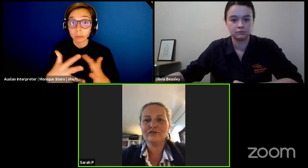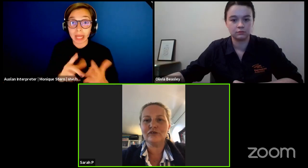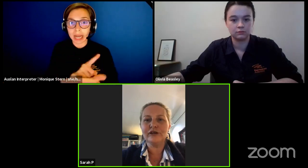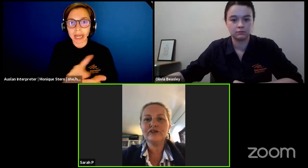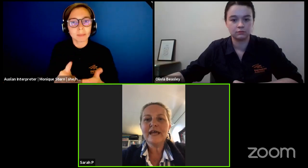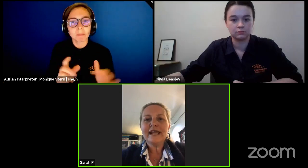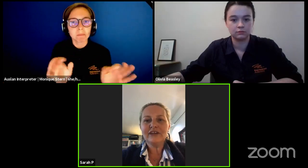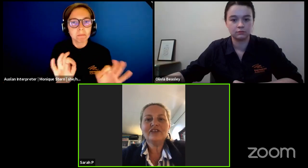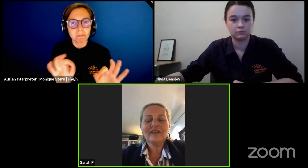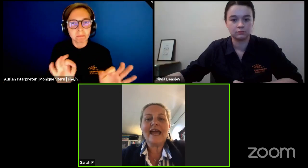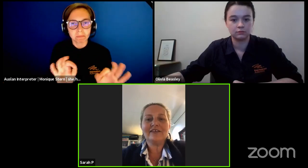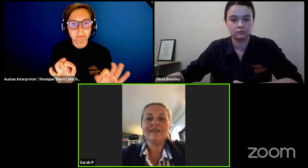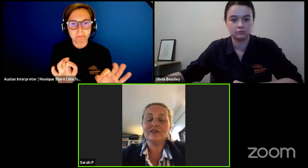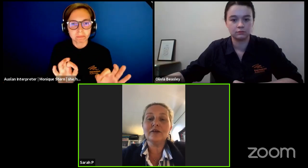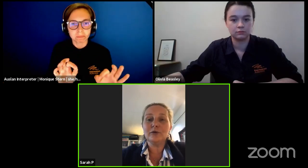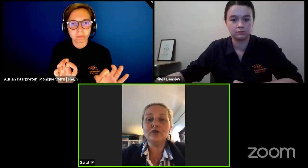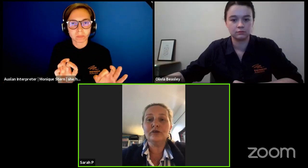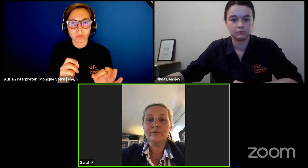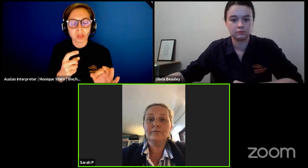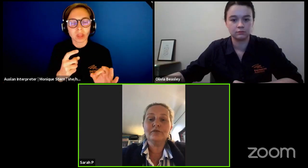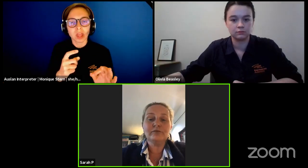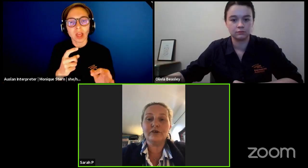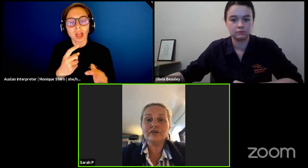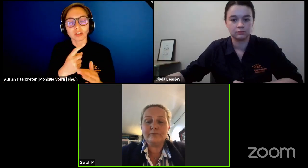time after it, it just acts as an